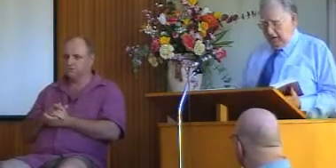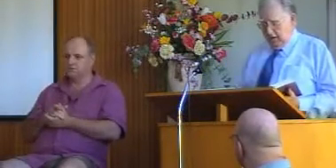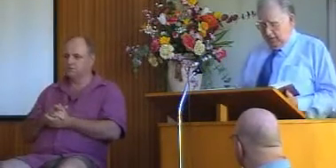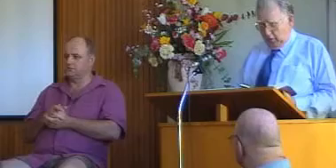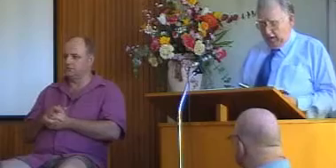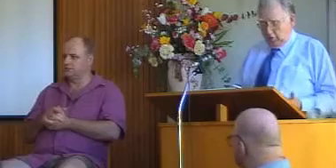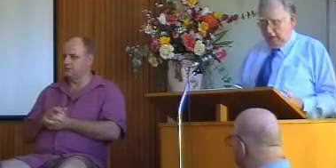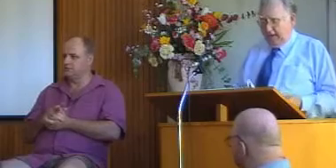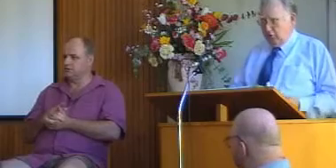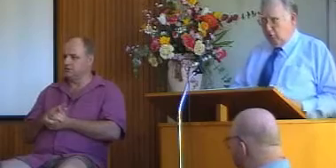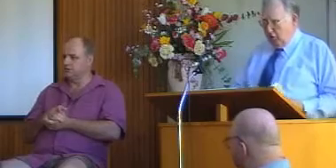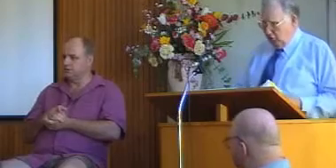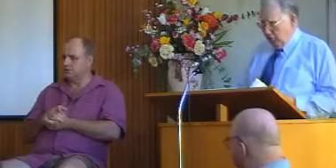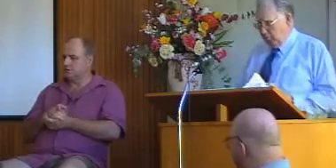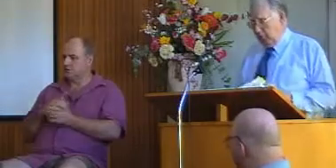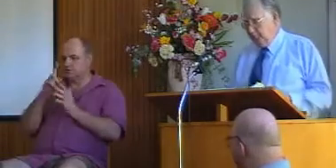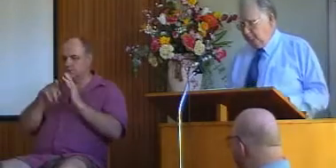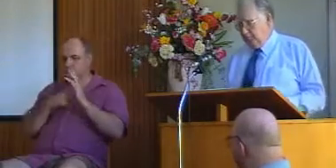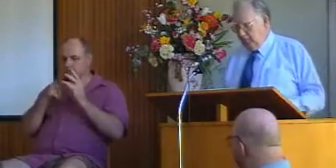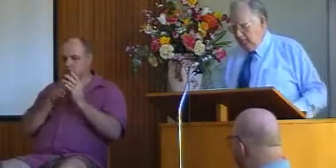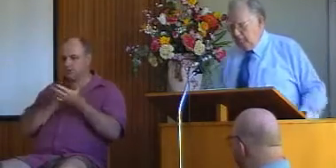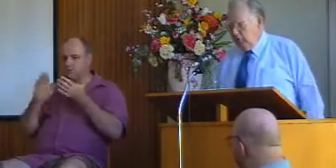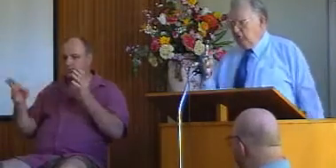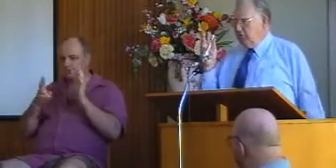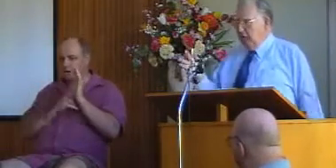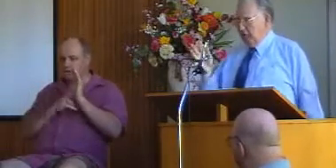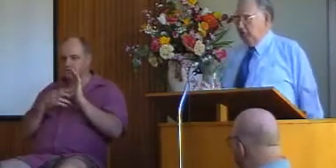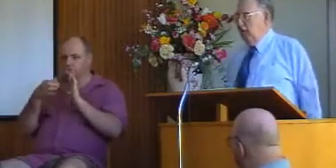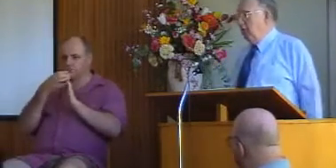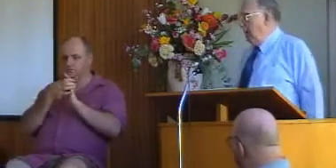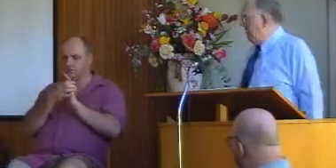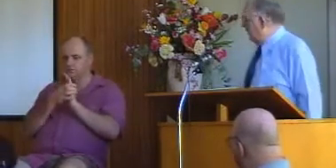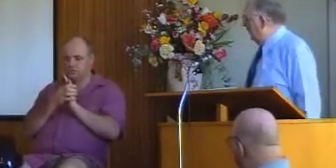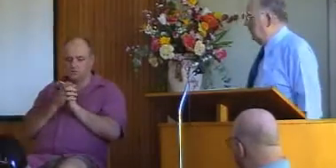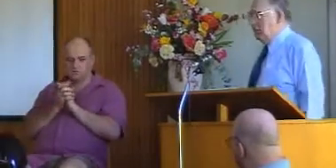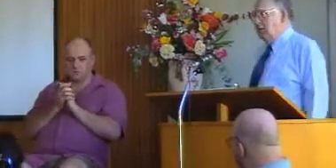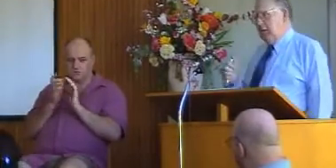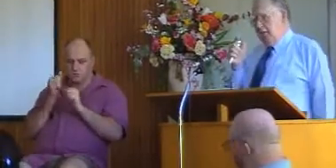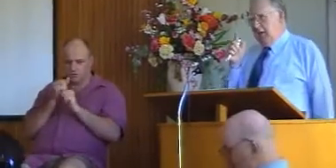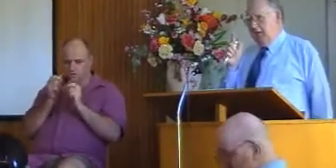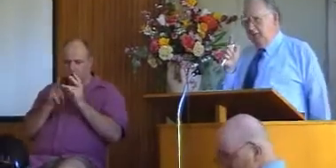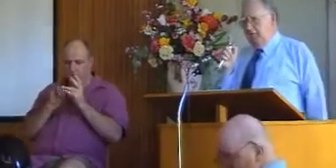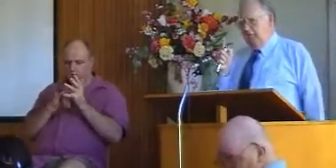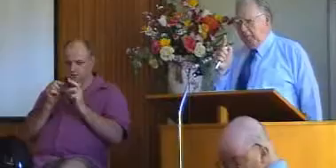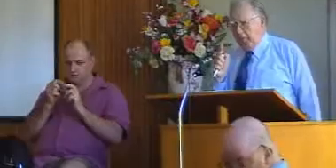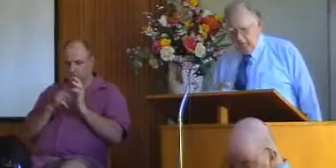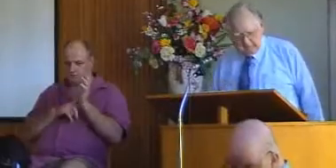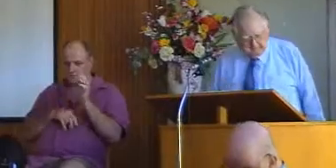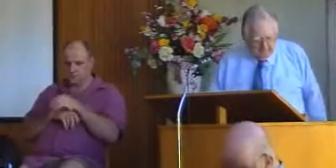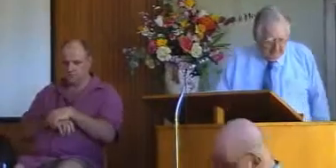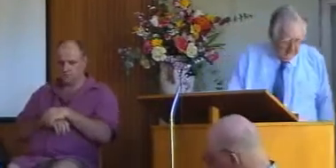And the area that we're going to look at is John's Gospel, because it tells us a great deal about